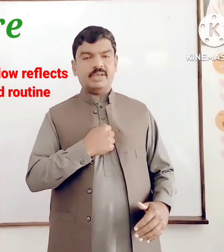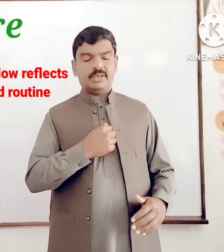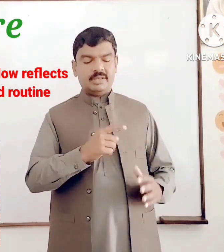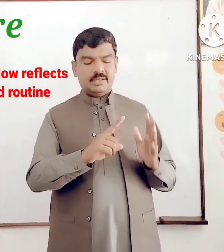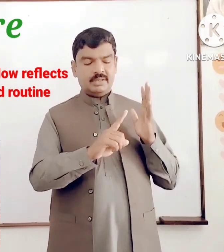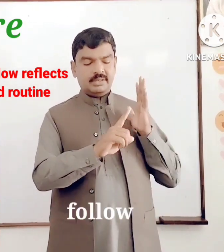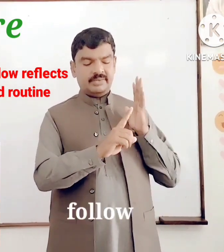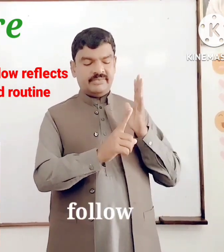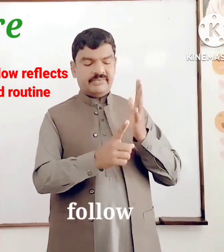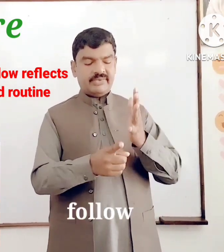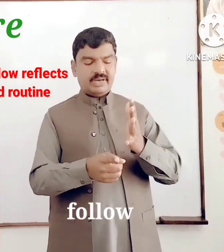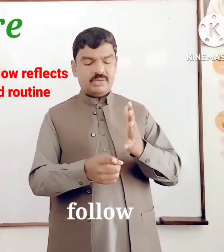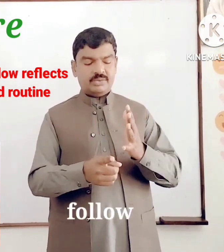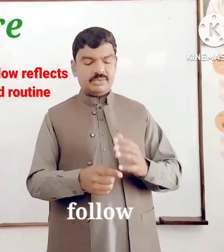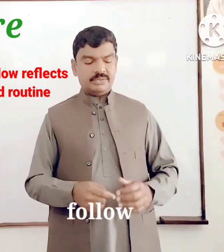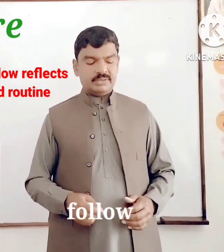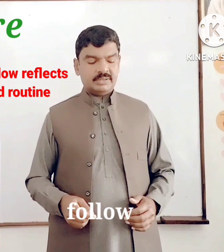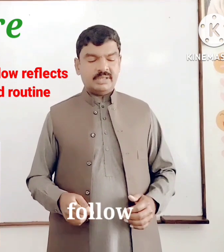we follow